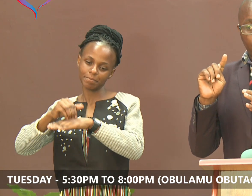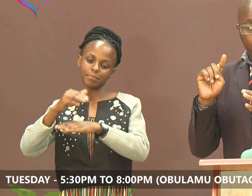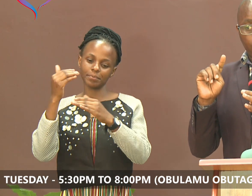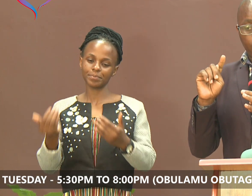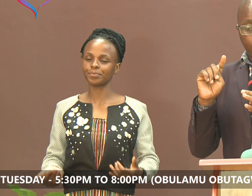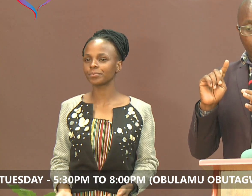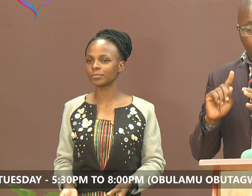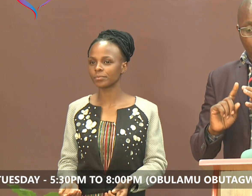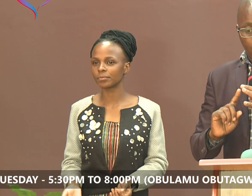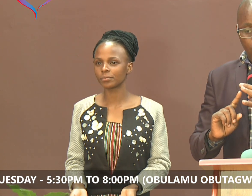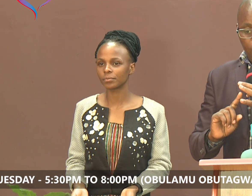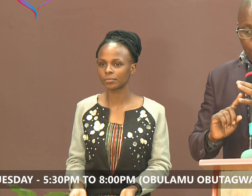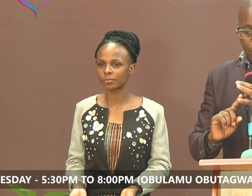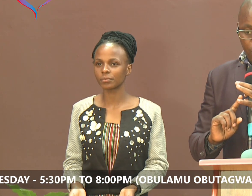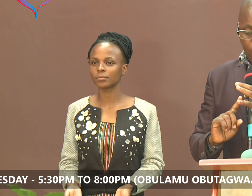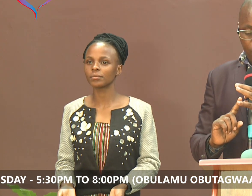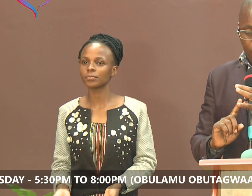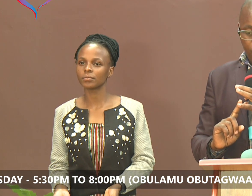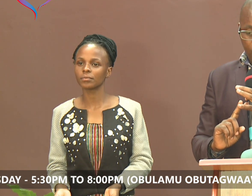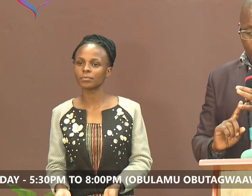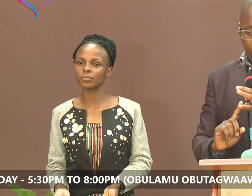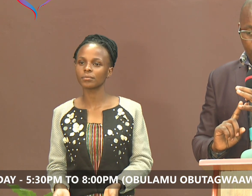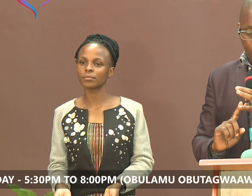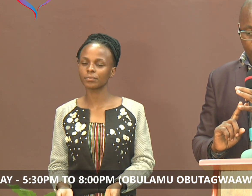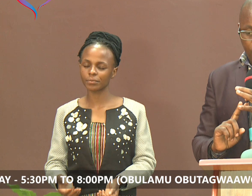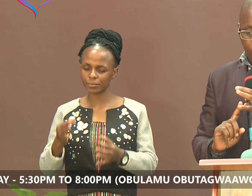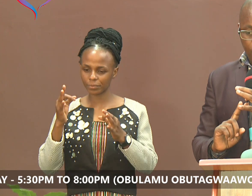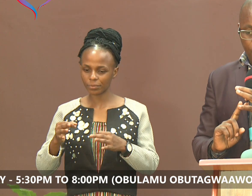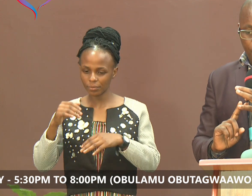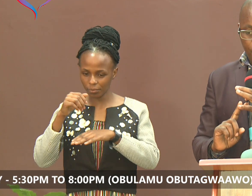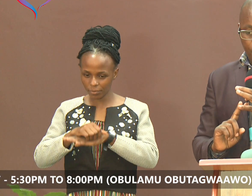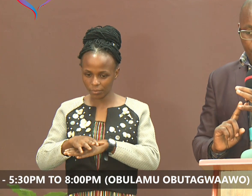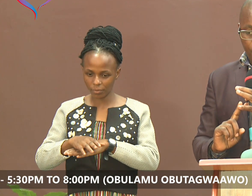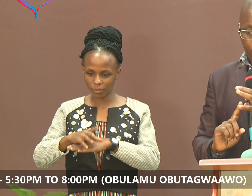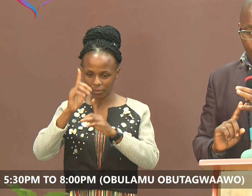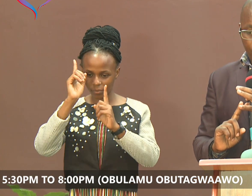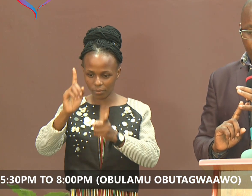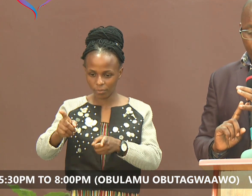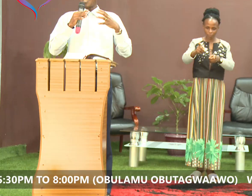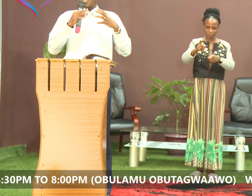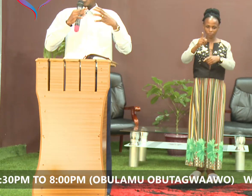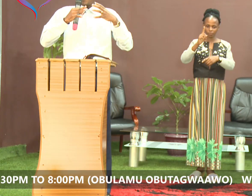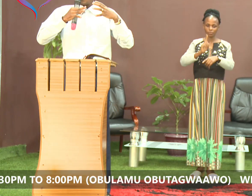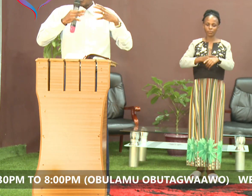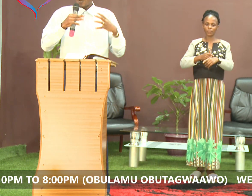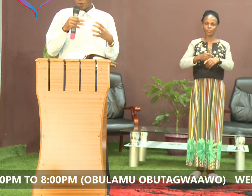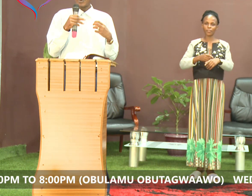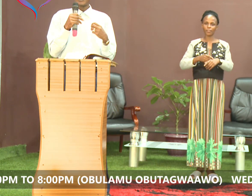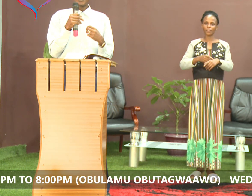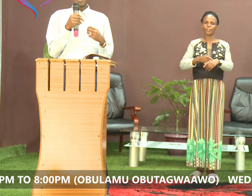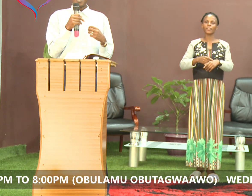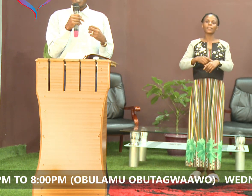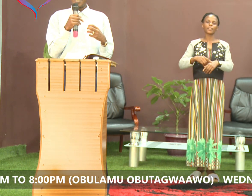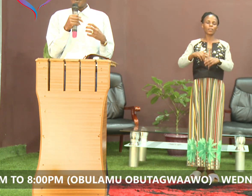Now. Atano mu bitano ku 10 ebintu byowereza bitukaje bigenda ngokozesa engeri yo